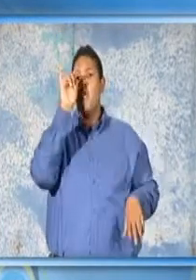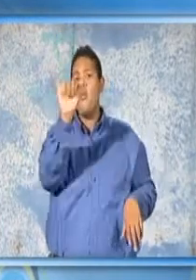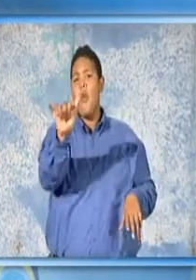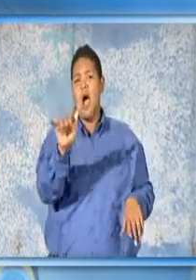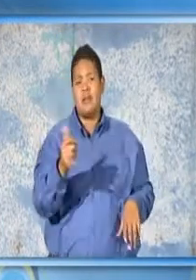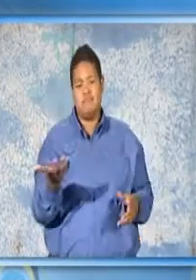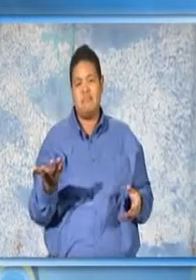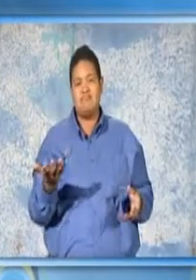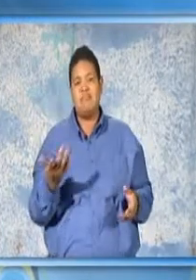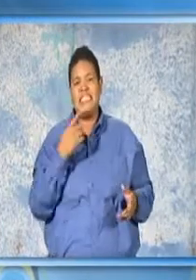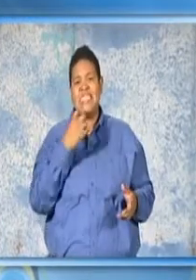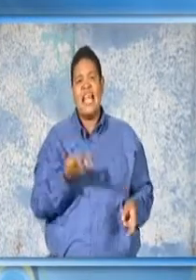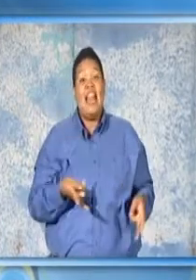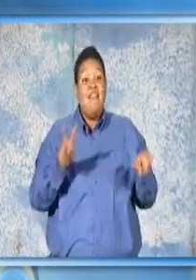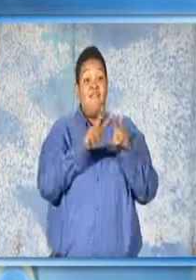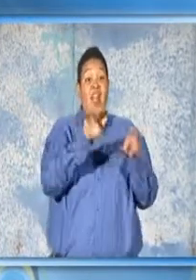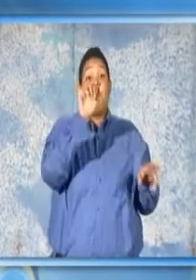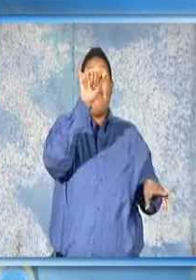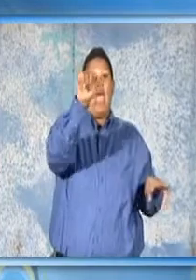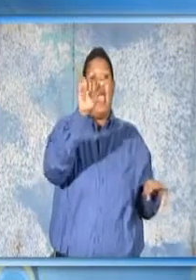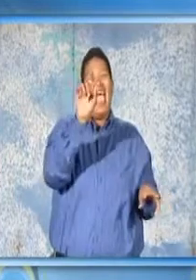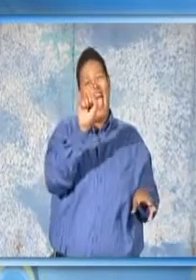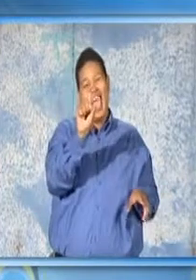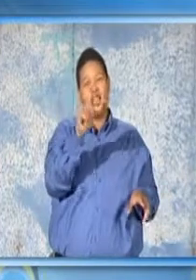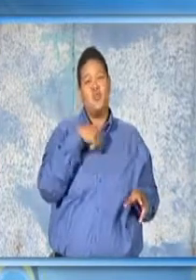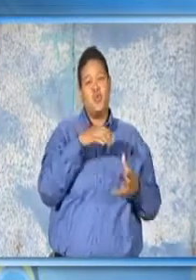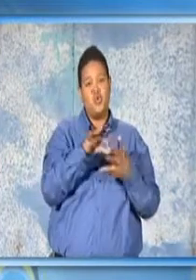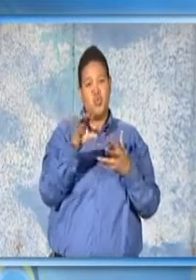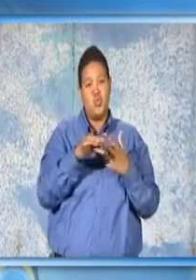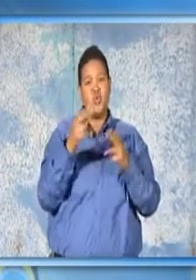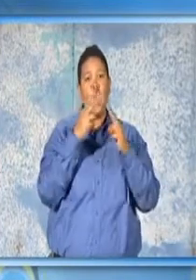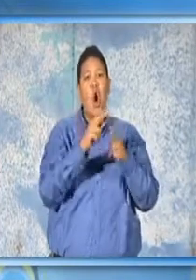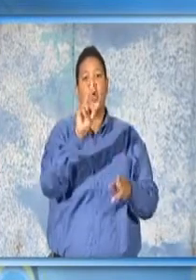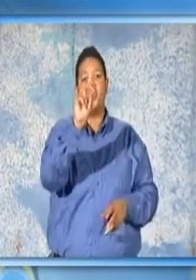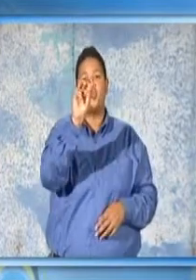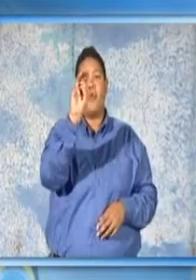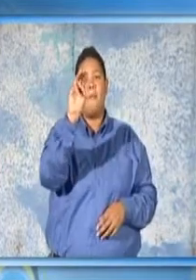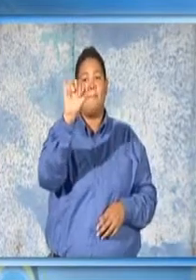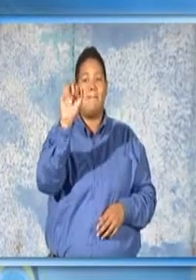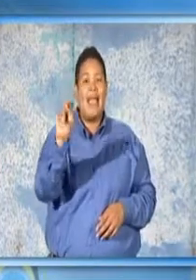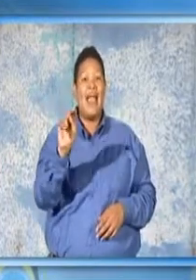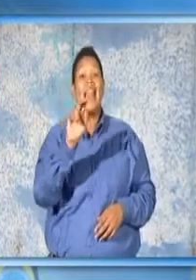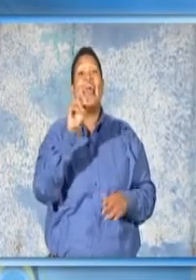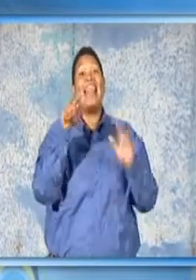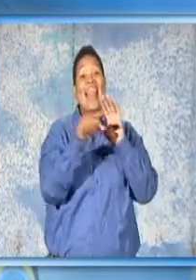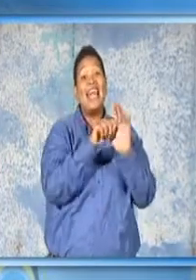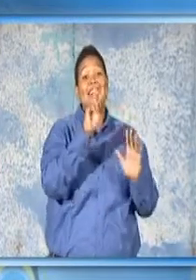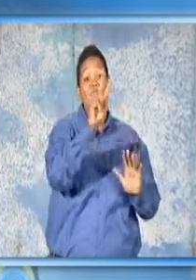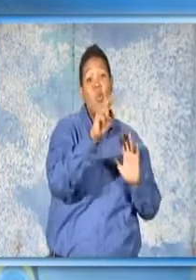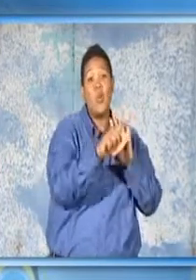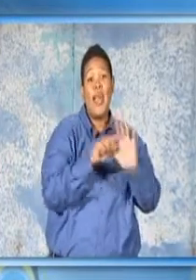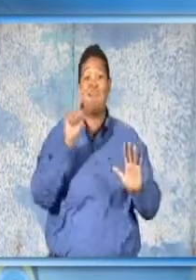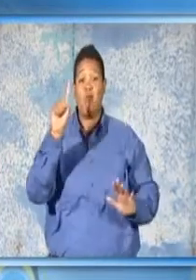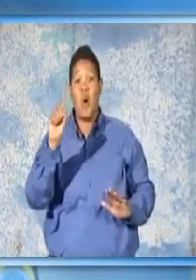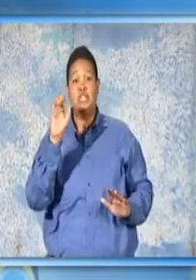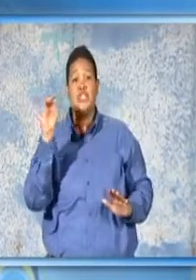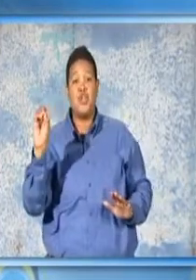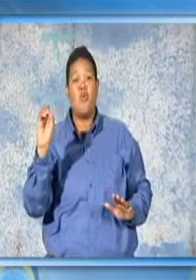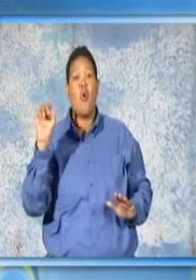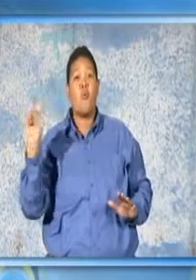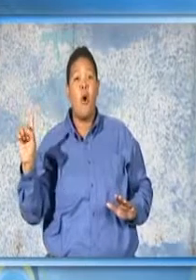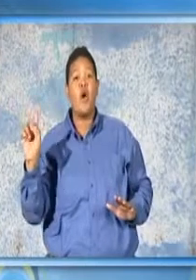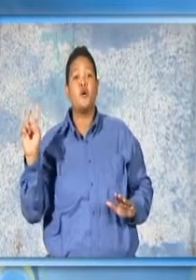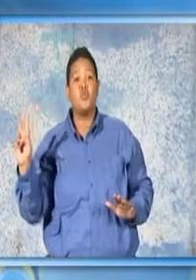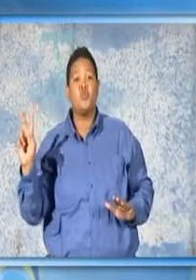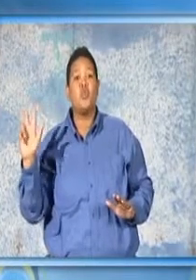let's say the values of x we choose, called the domain, are -2, -1, 0, 1, 2,